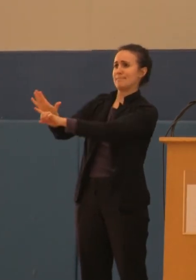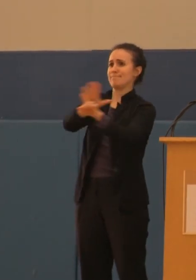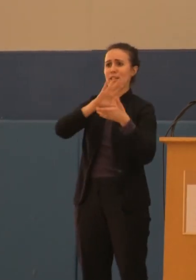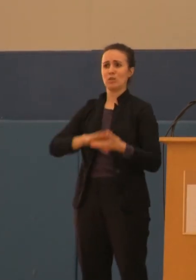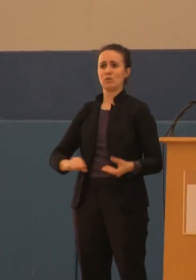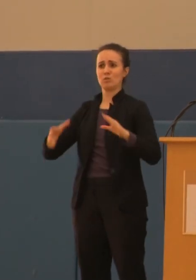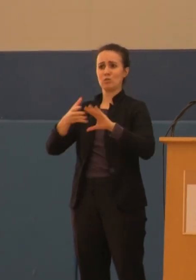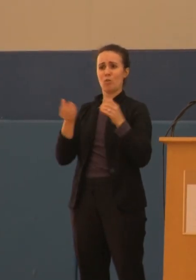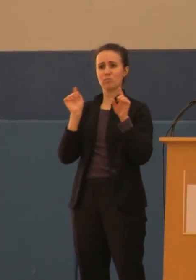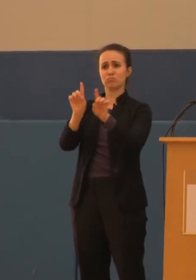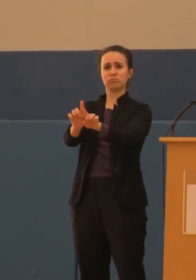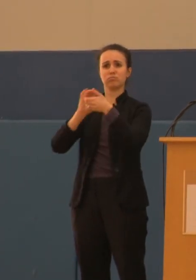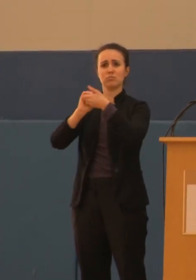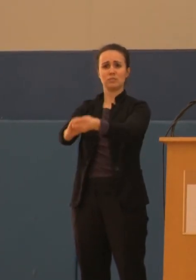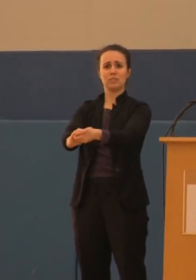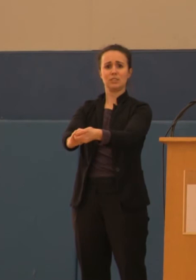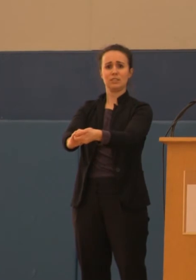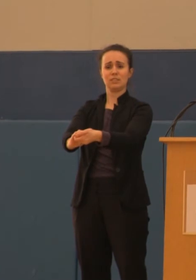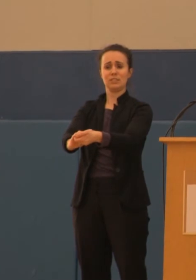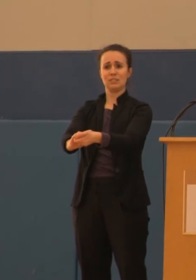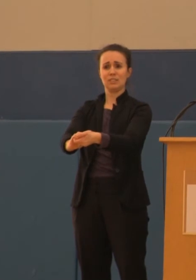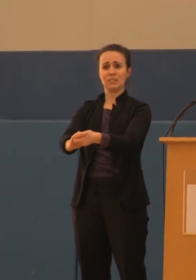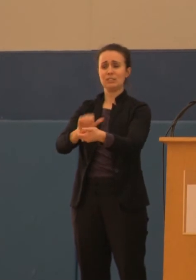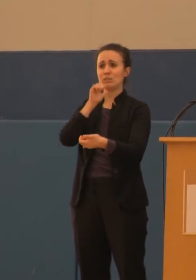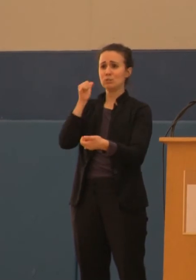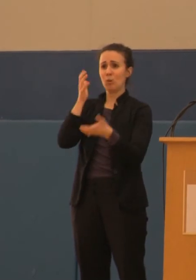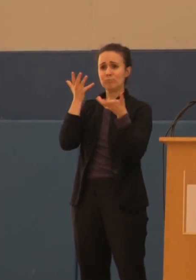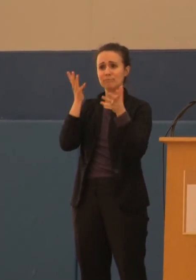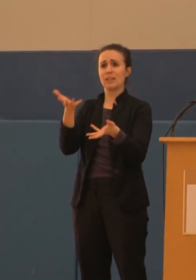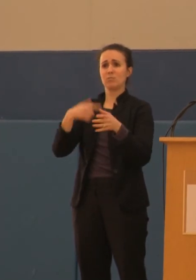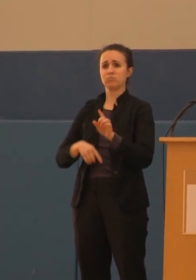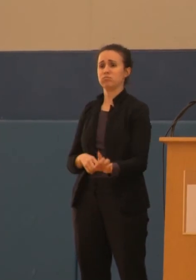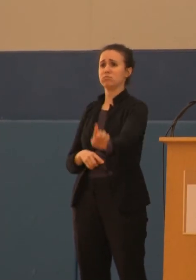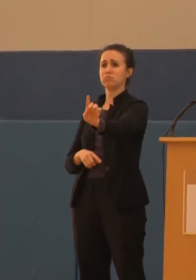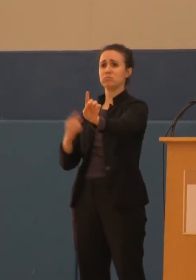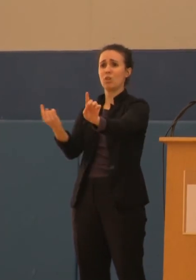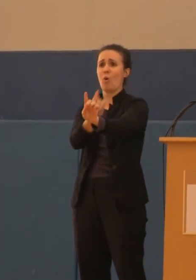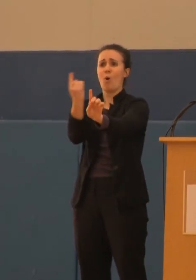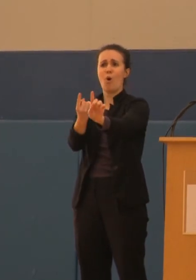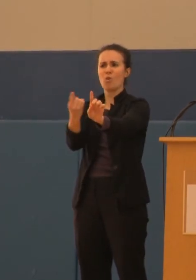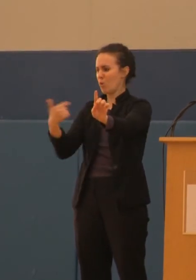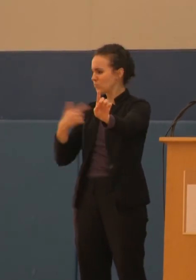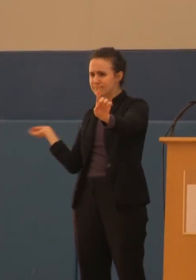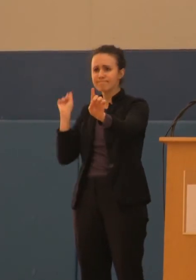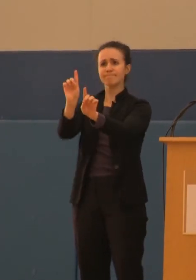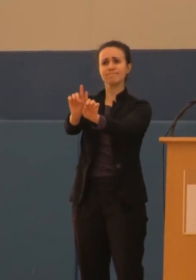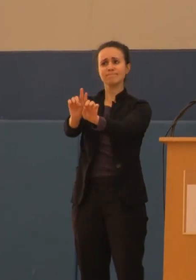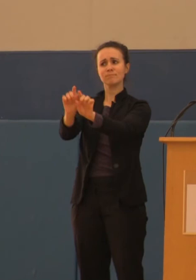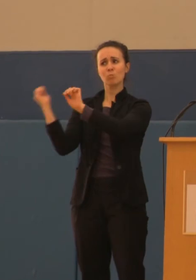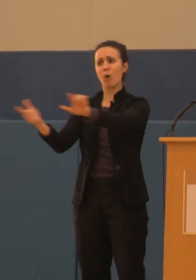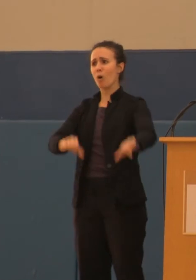story. Be with them. Don't let them do it alone. Stand with them and let them know how proud we all